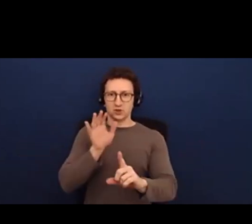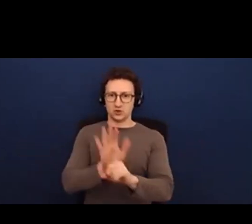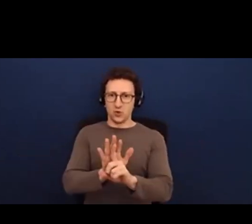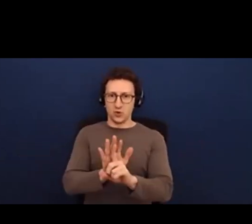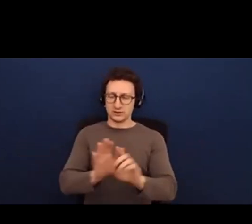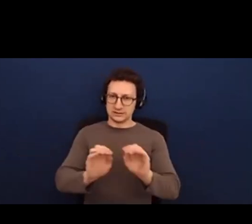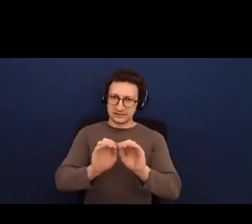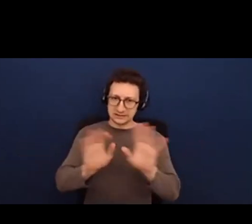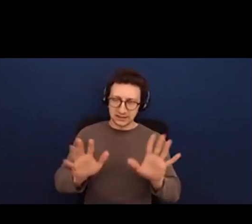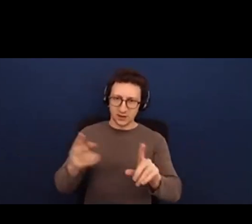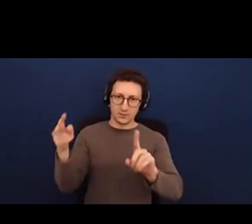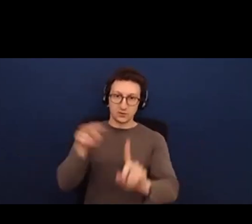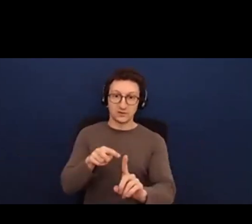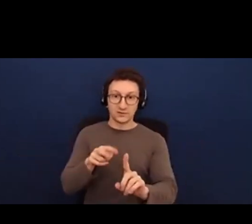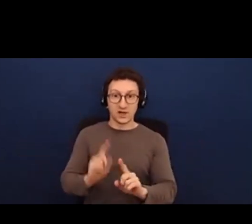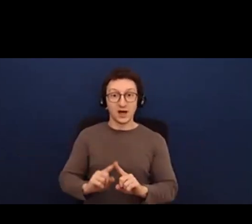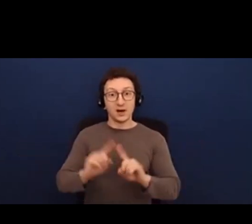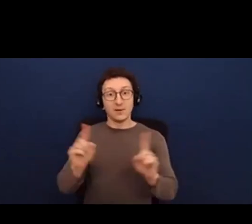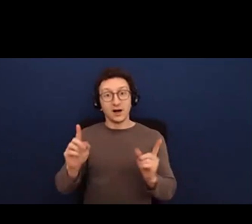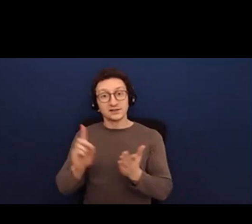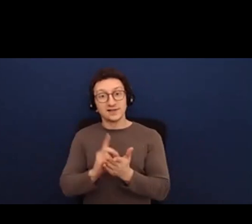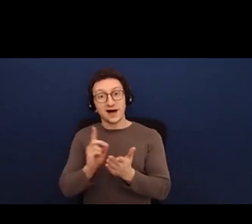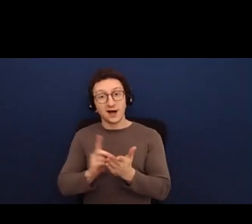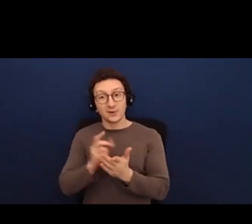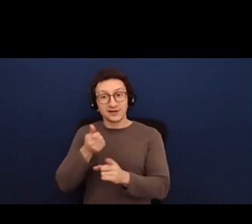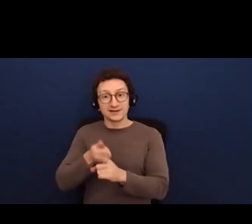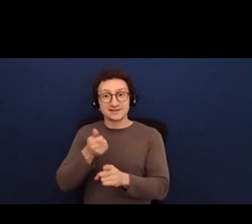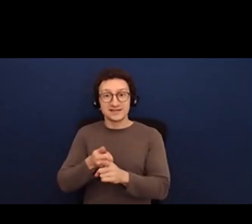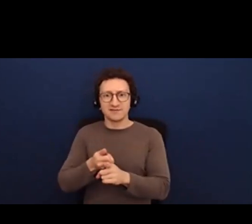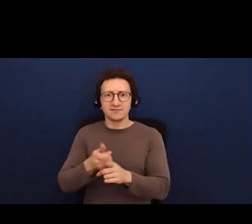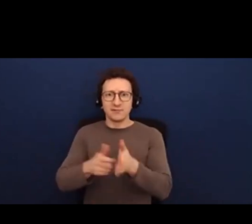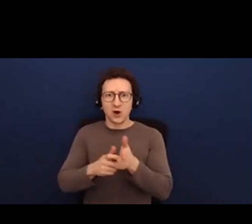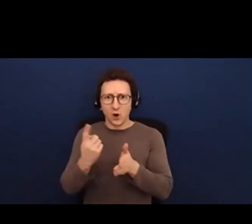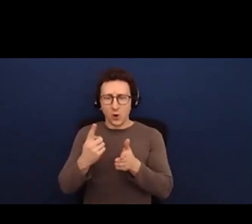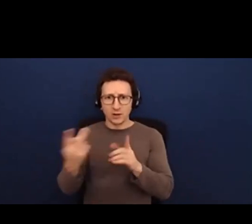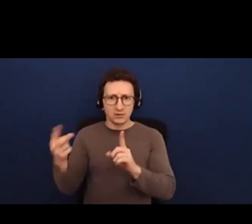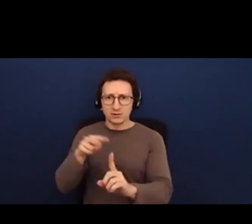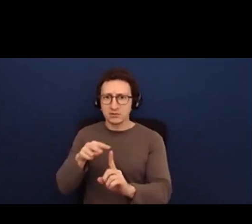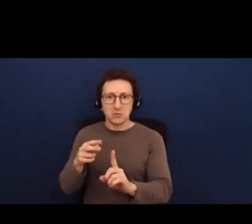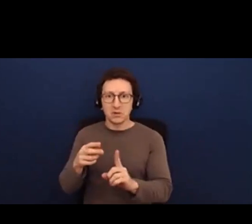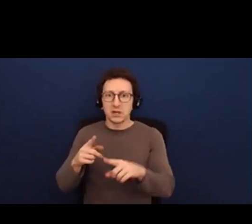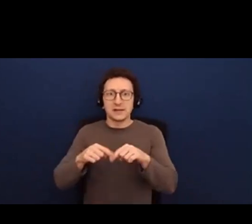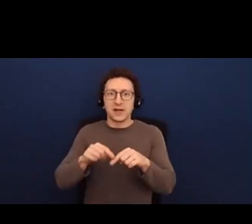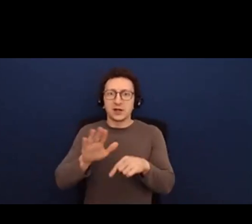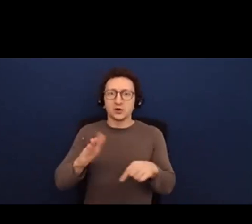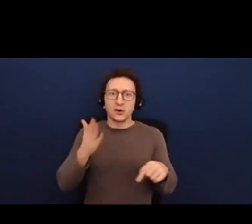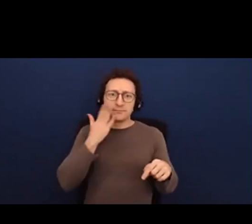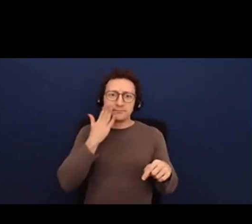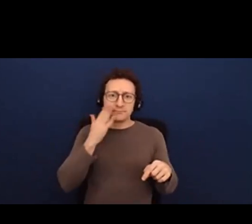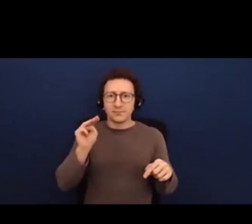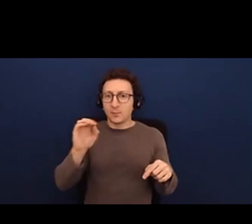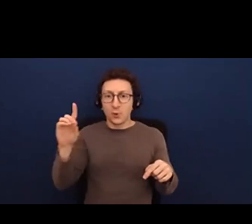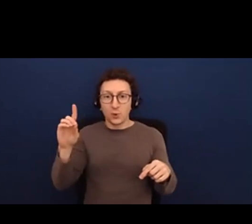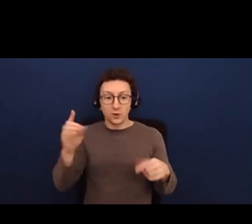encourages multiple points of view. In other words, you get up today and you feel one way, and you get up tomorrow and you feel another way. And you